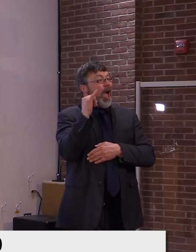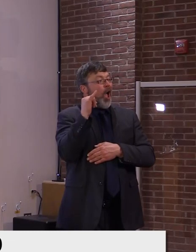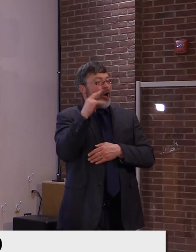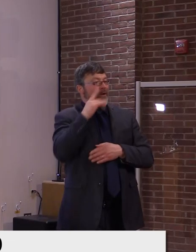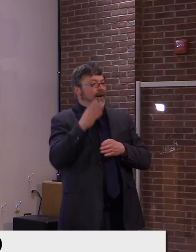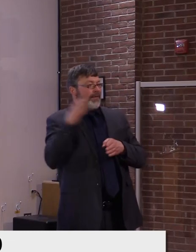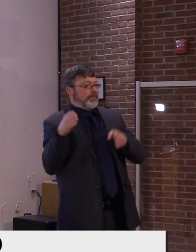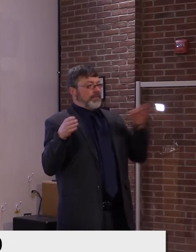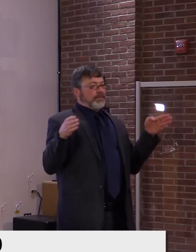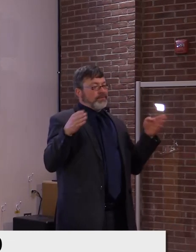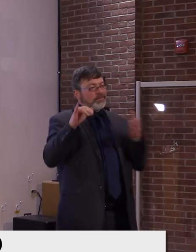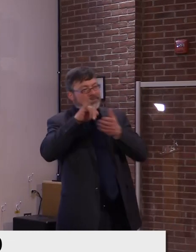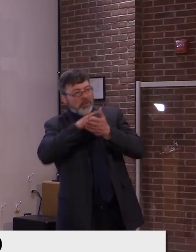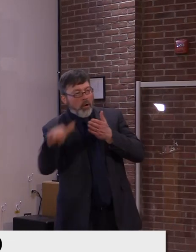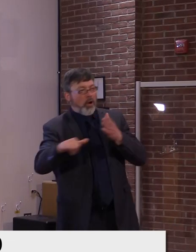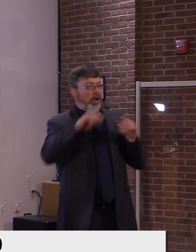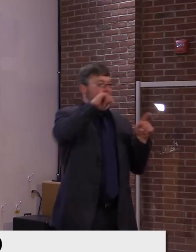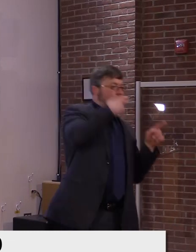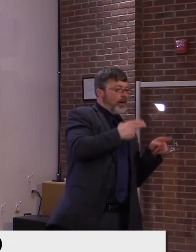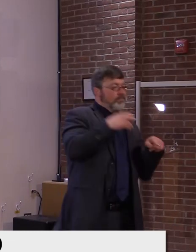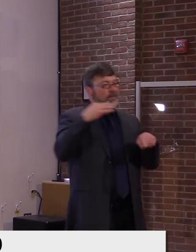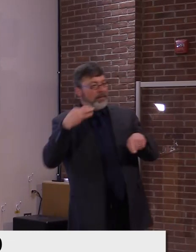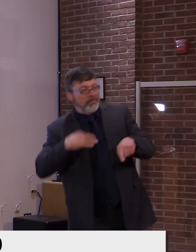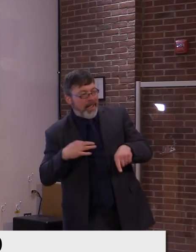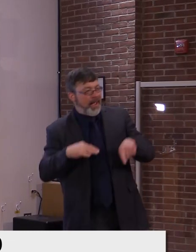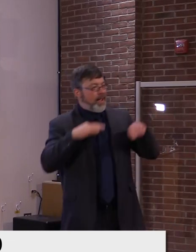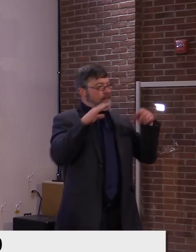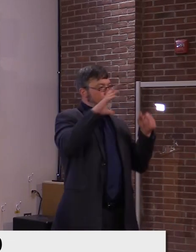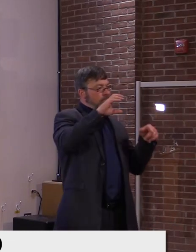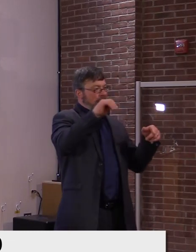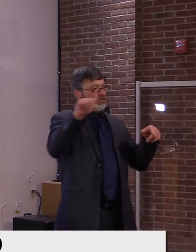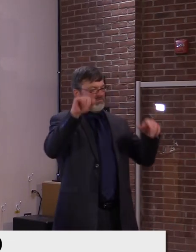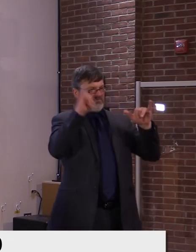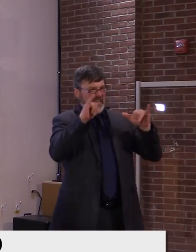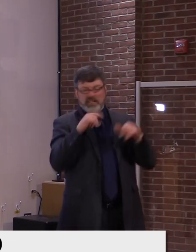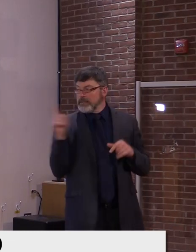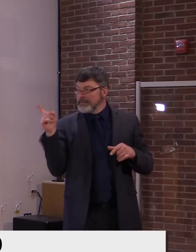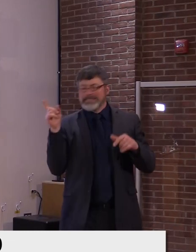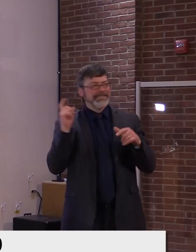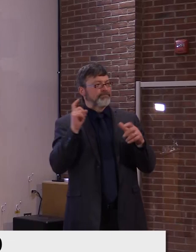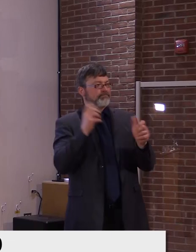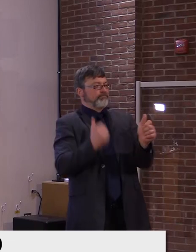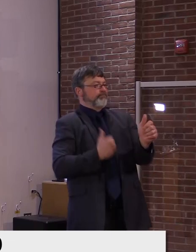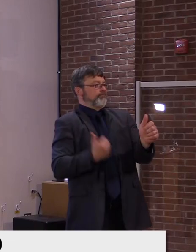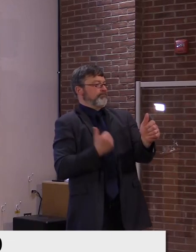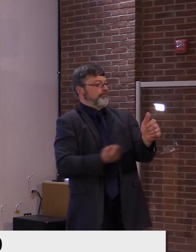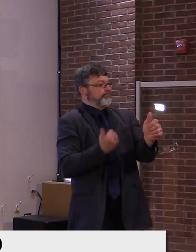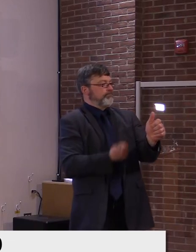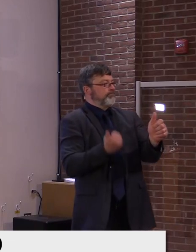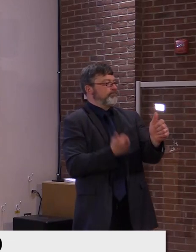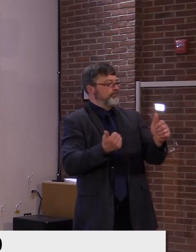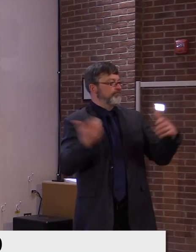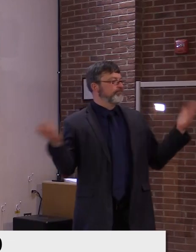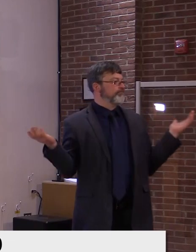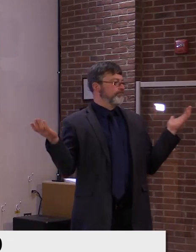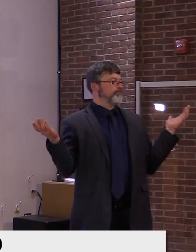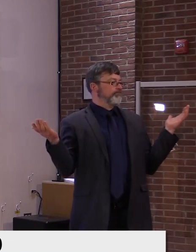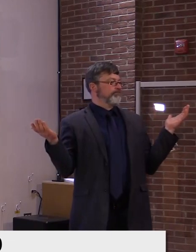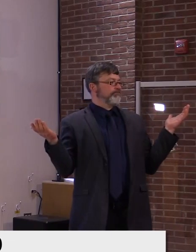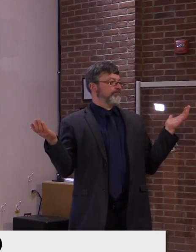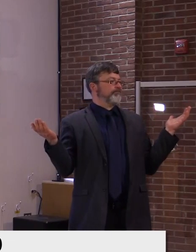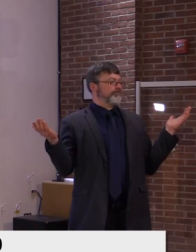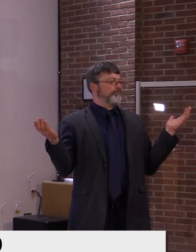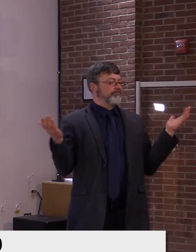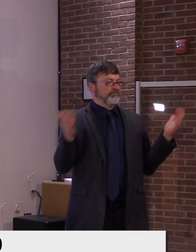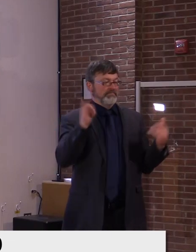the Northeast ranks very high on this metric as well, indicating that here in Vermont and across the Northeast, we are